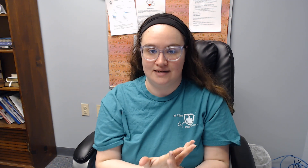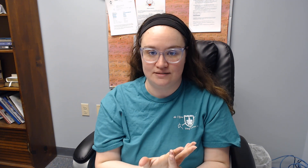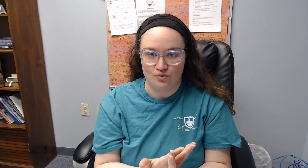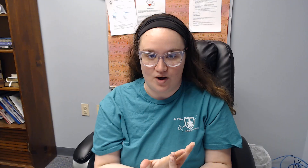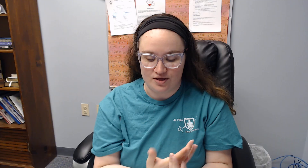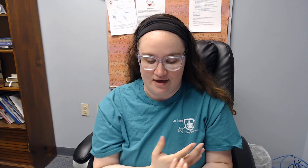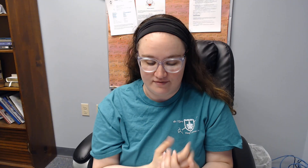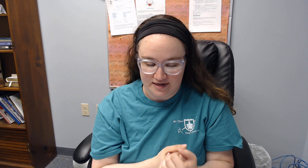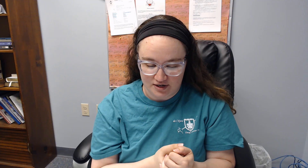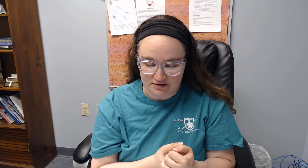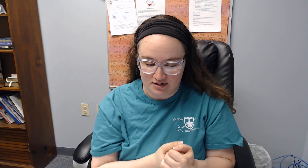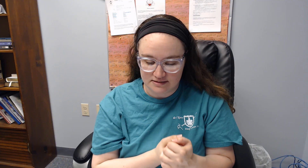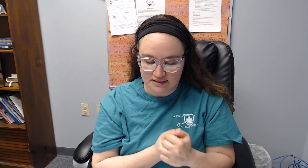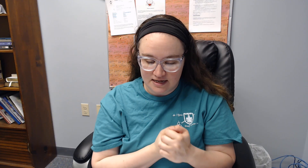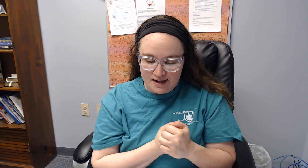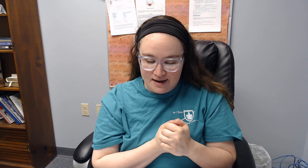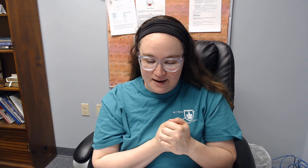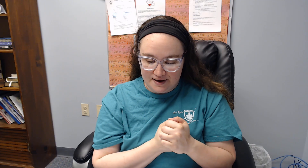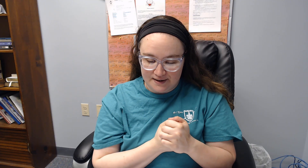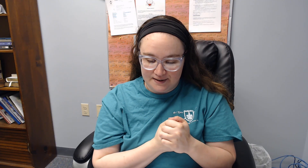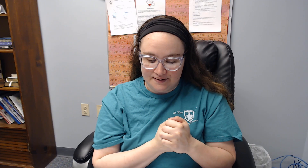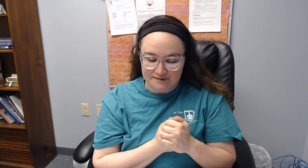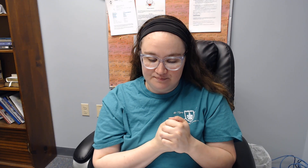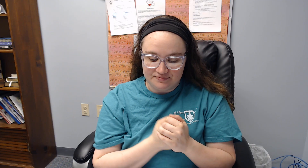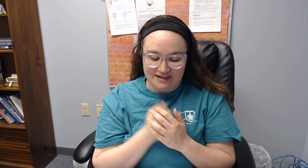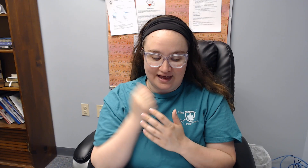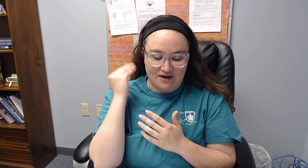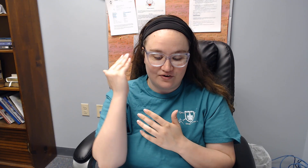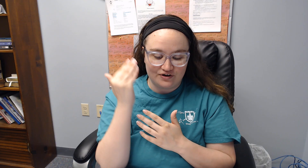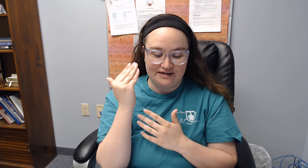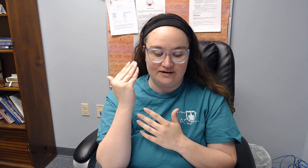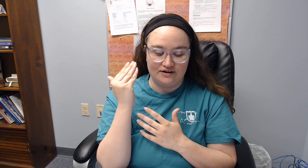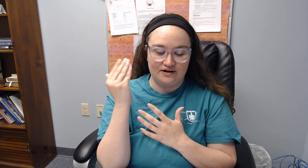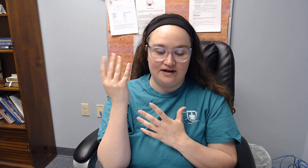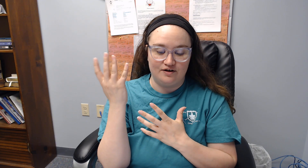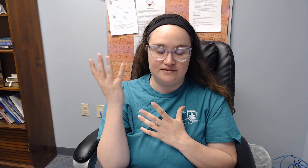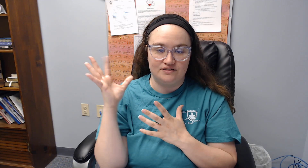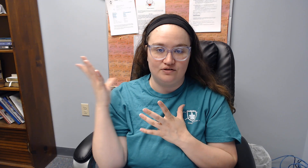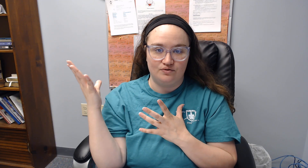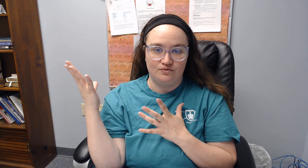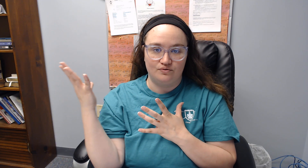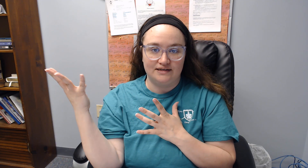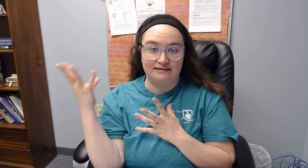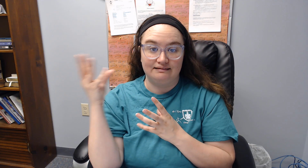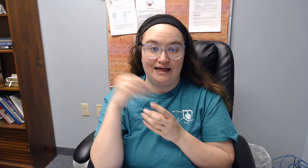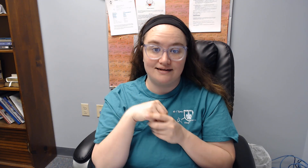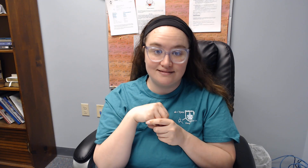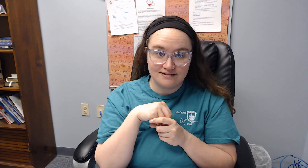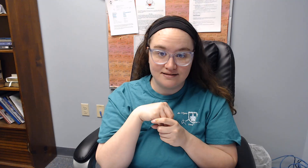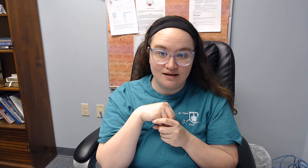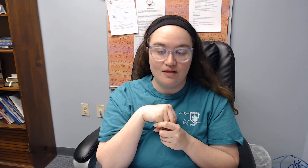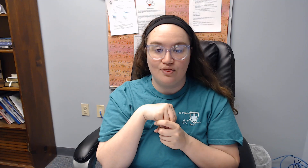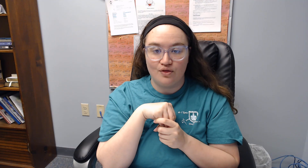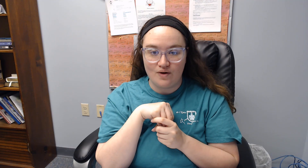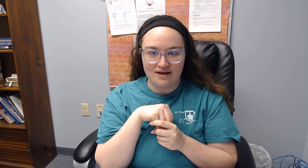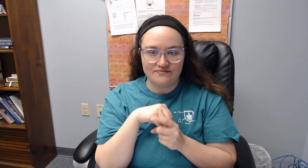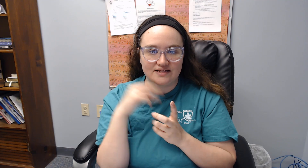to why you have a hearing loss. The outer ear helps to collect the waves, like it's